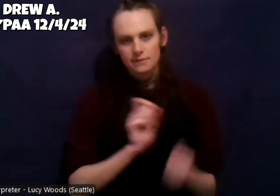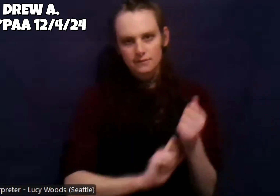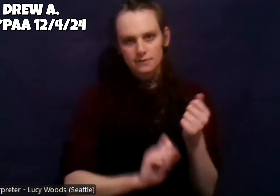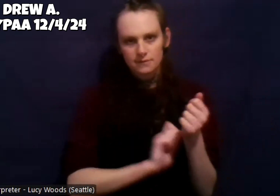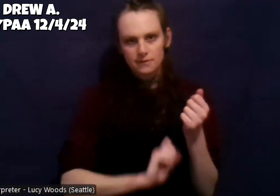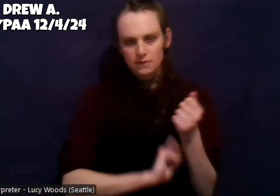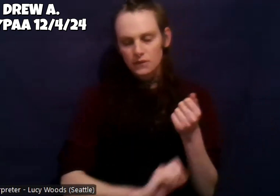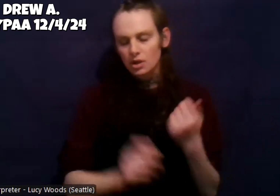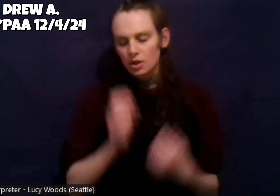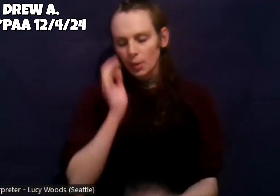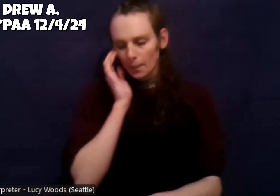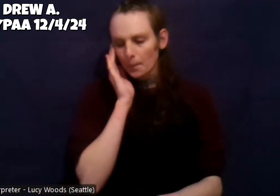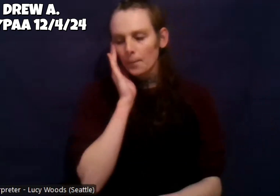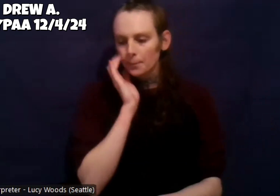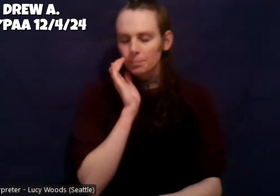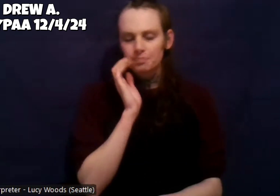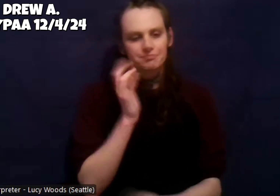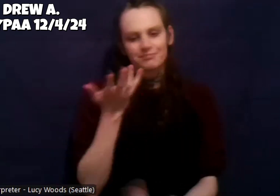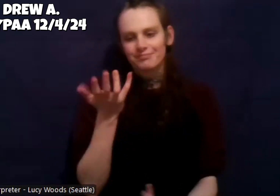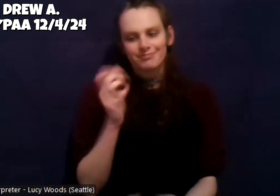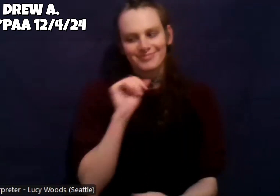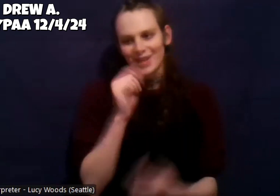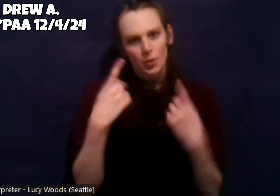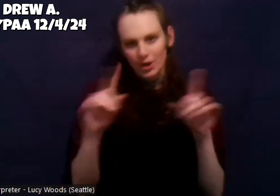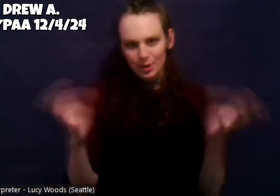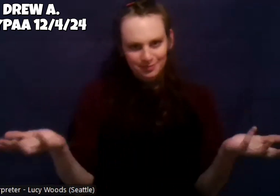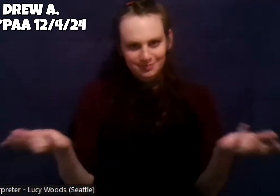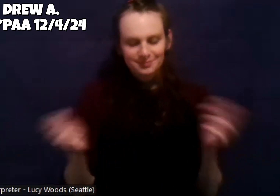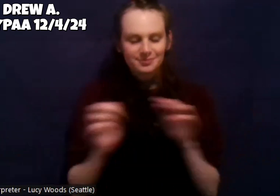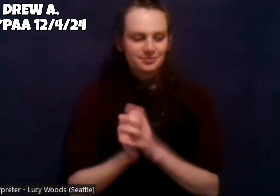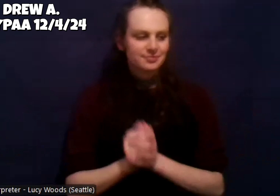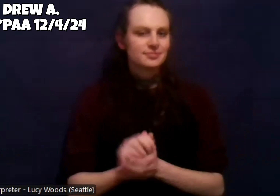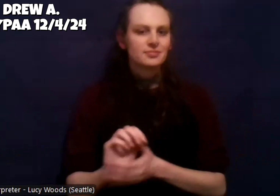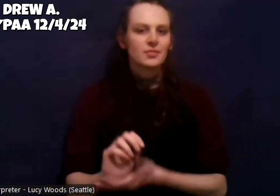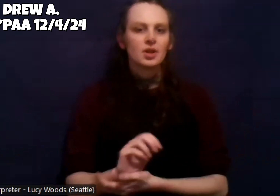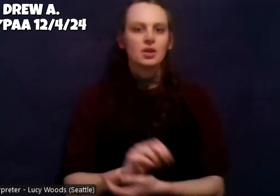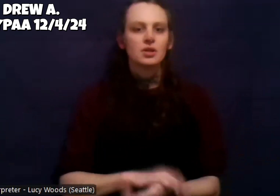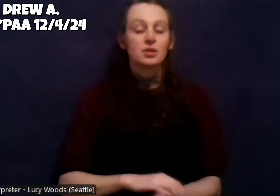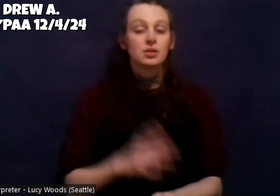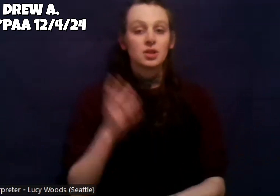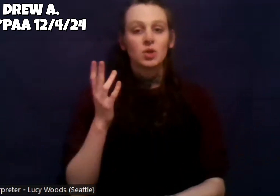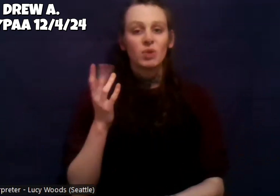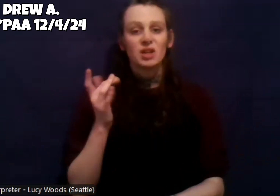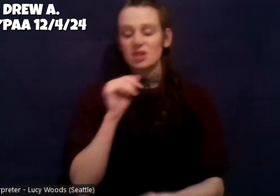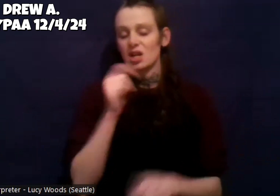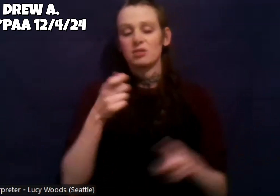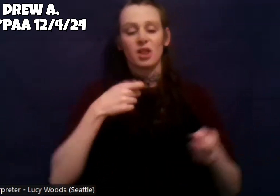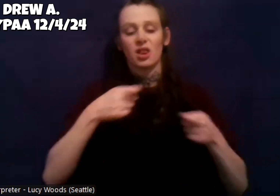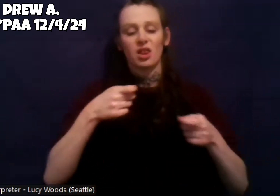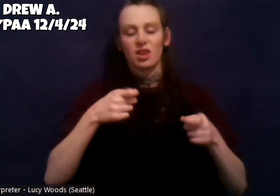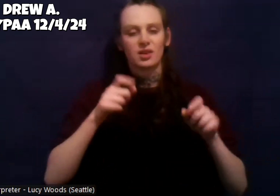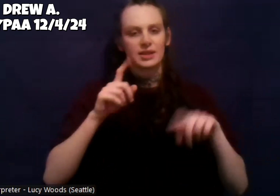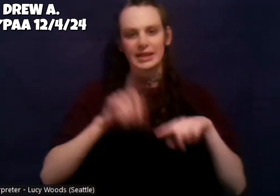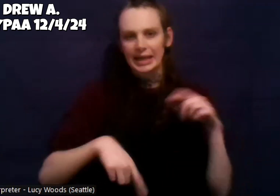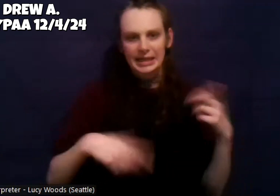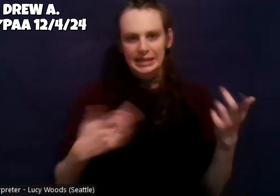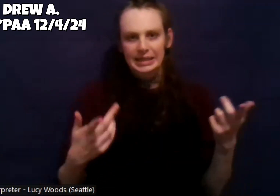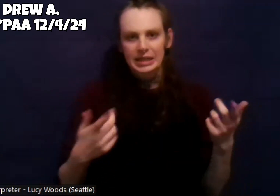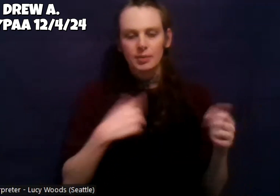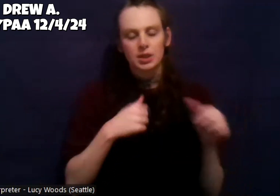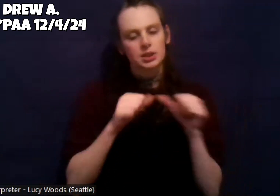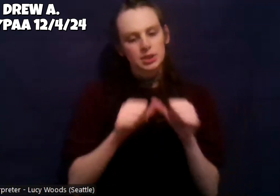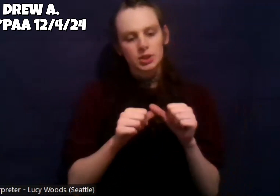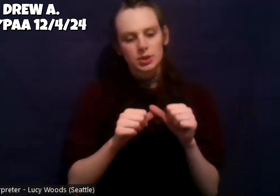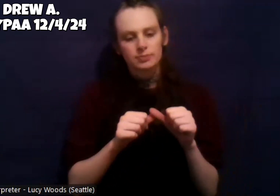and that didn't really work that well because it's not manageable, and it kept landing me in